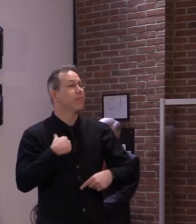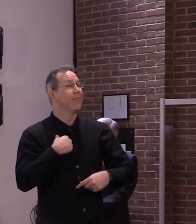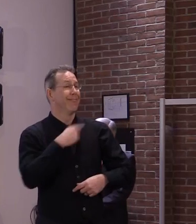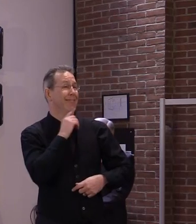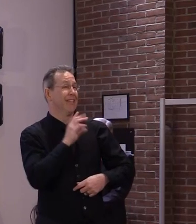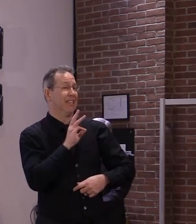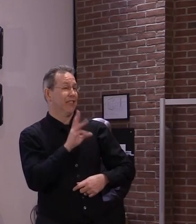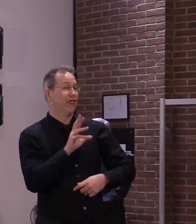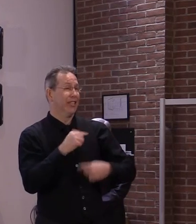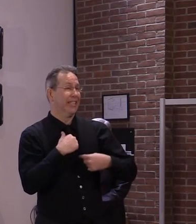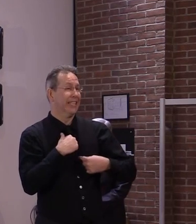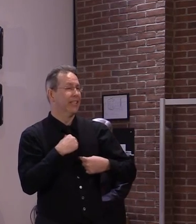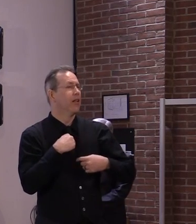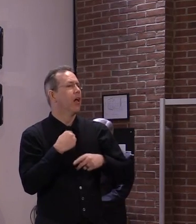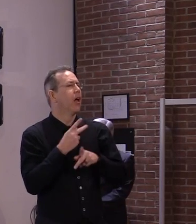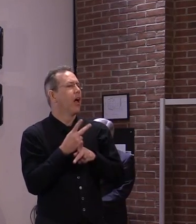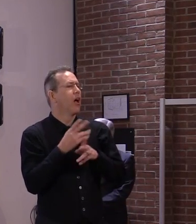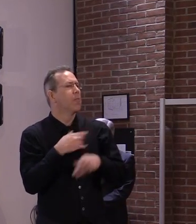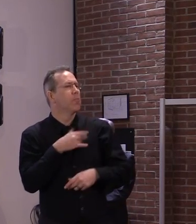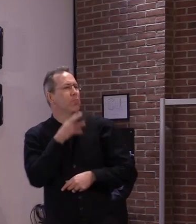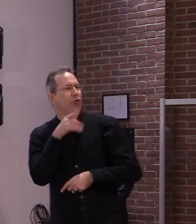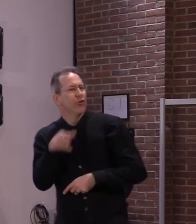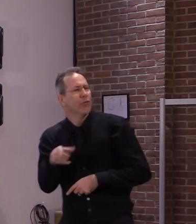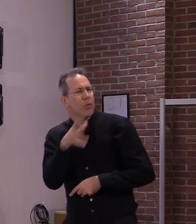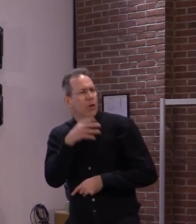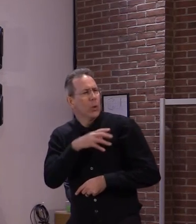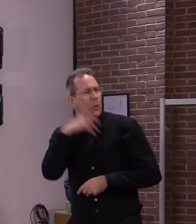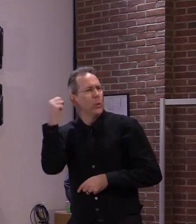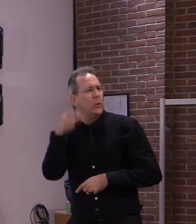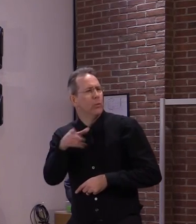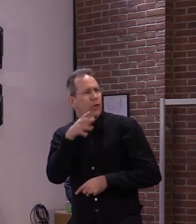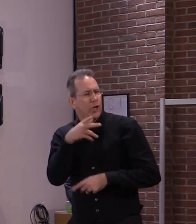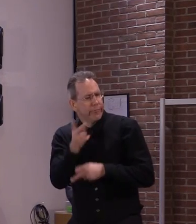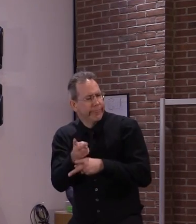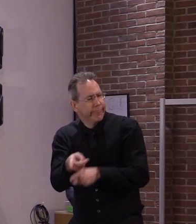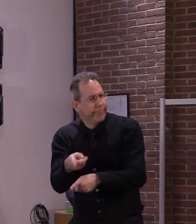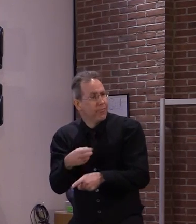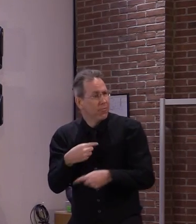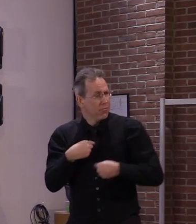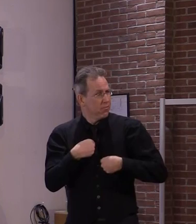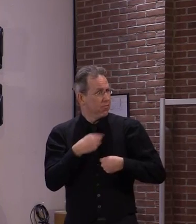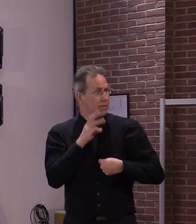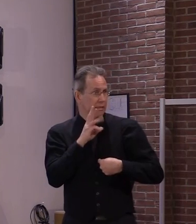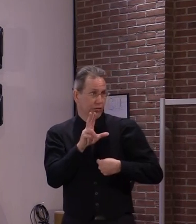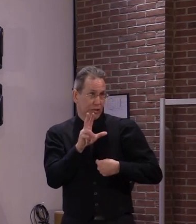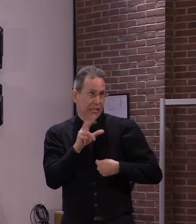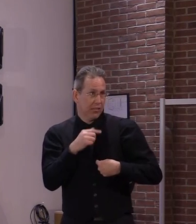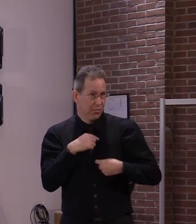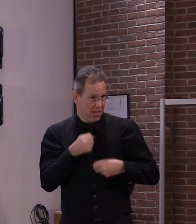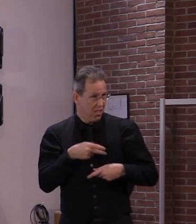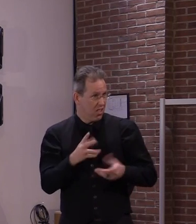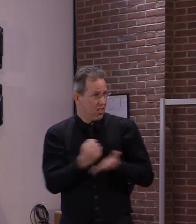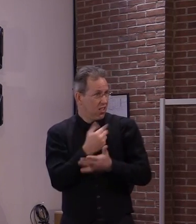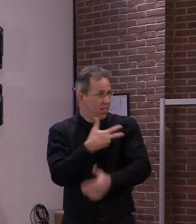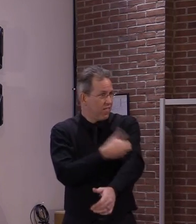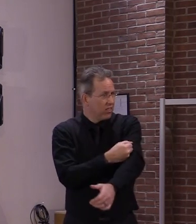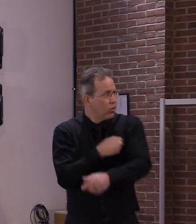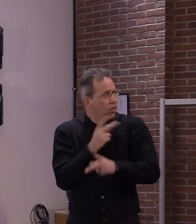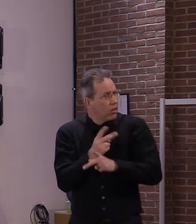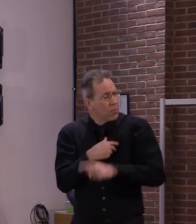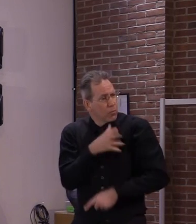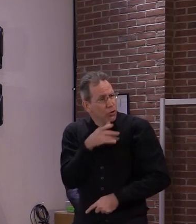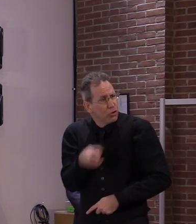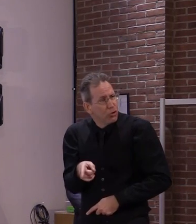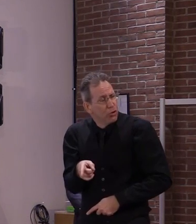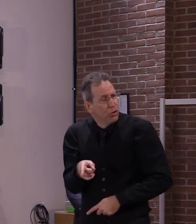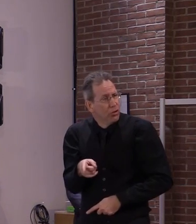Being 63, she's not eligible right now, and she believes she won't be eligible until